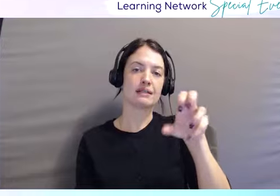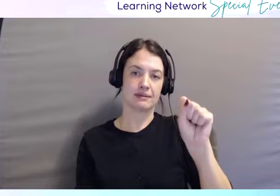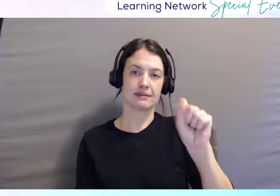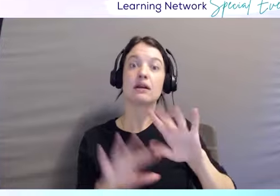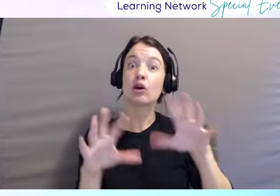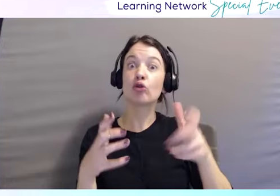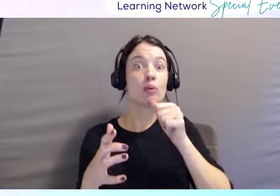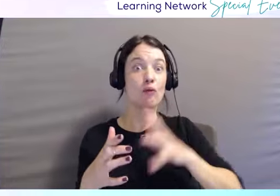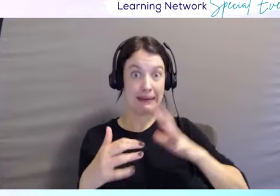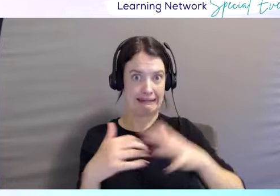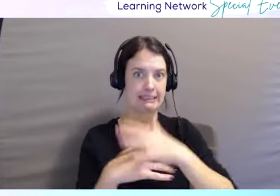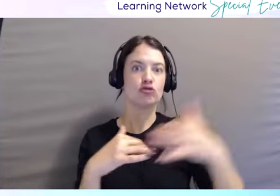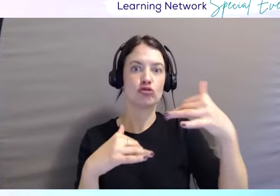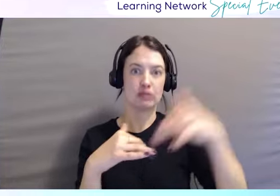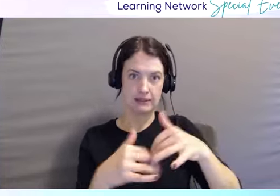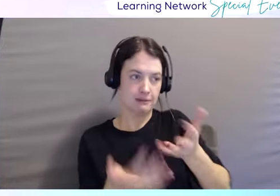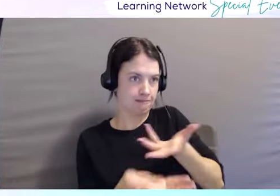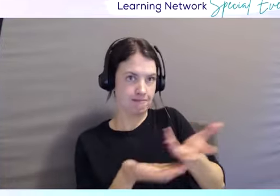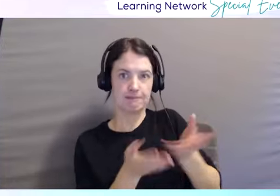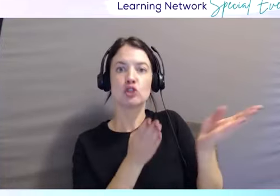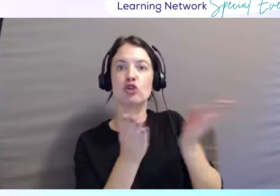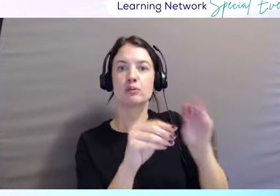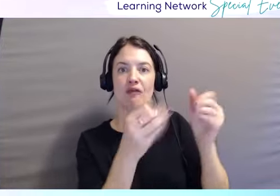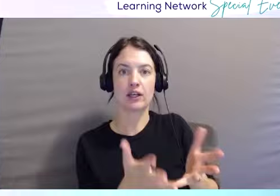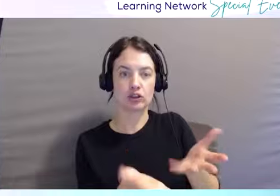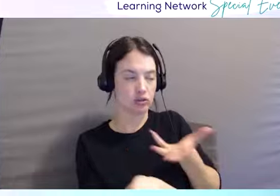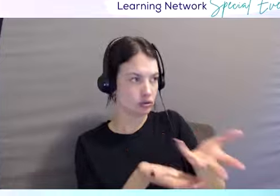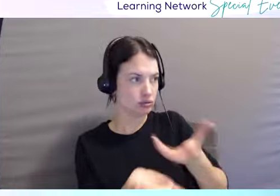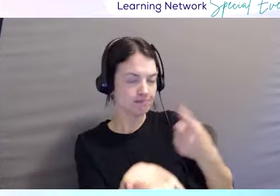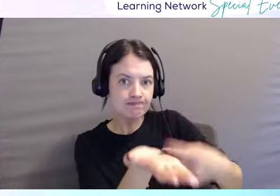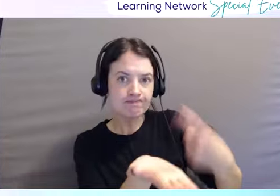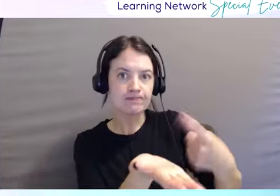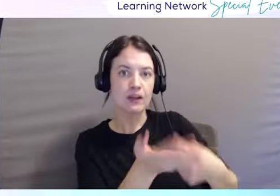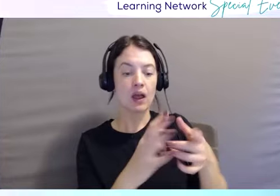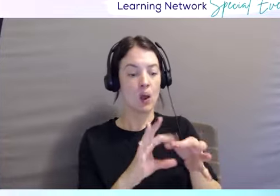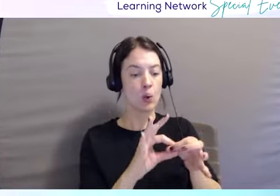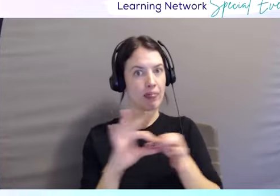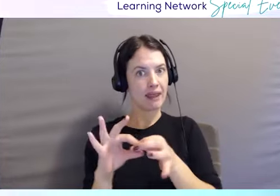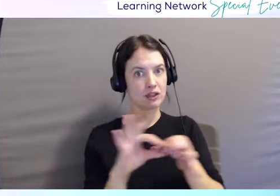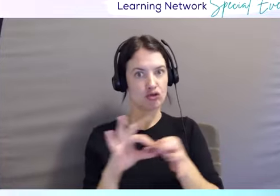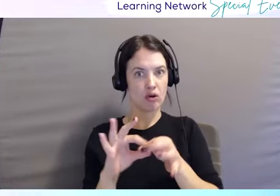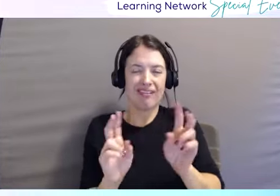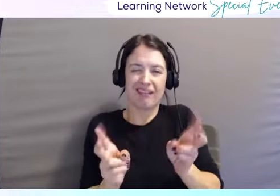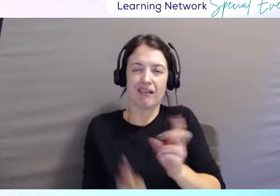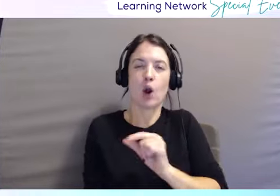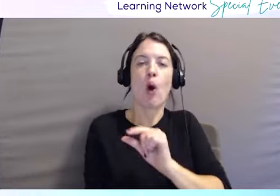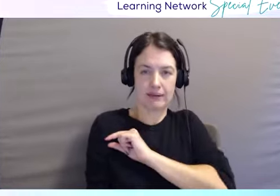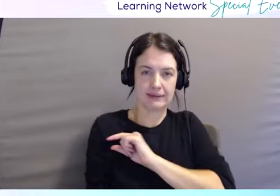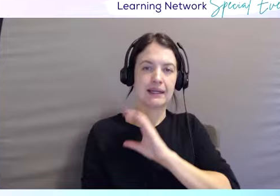what are the relational qualities that we would like to see as we move through our